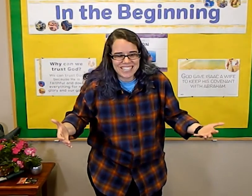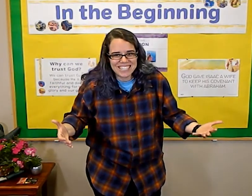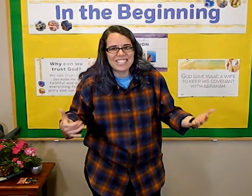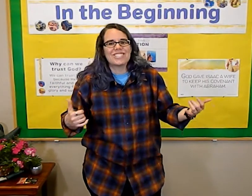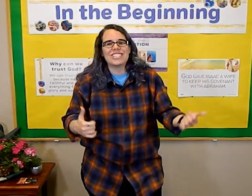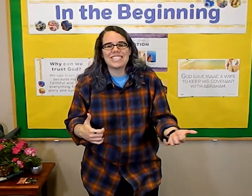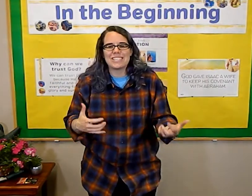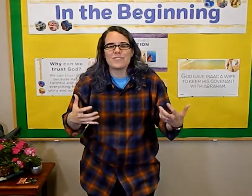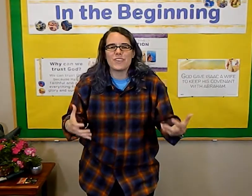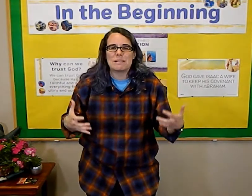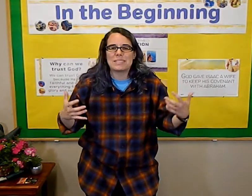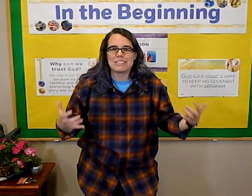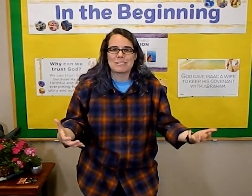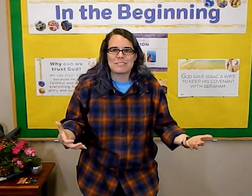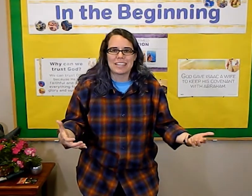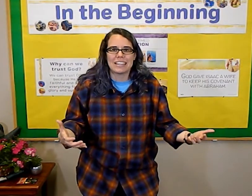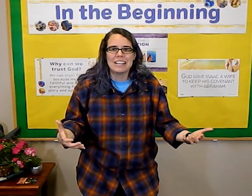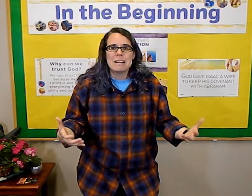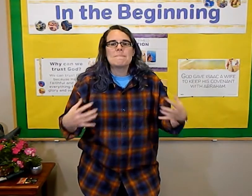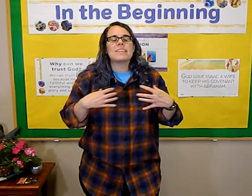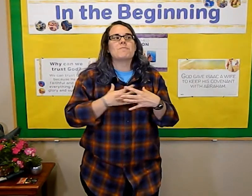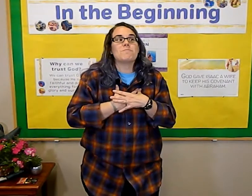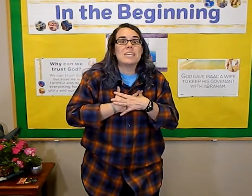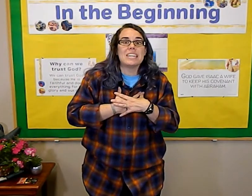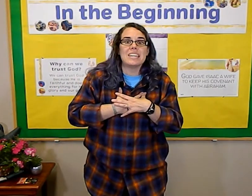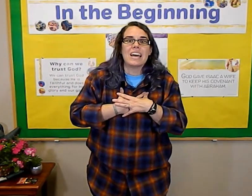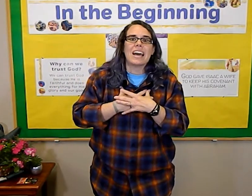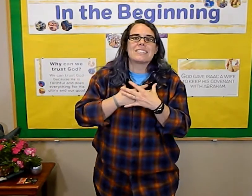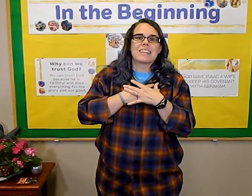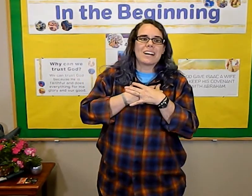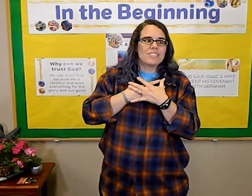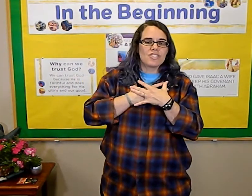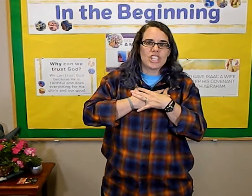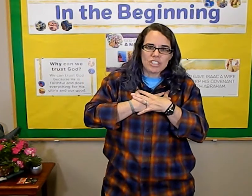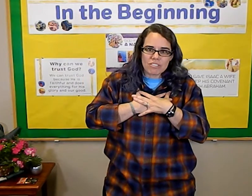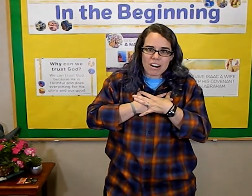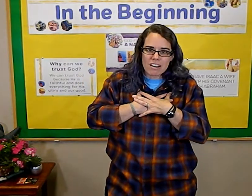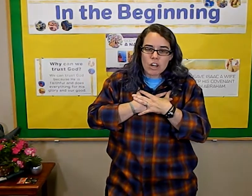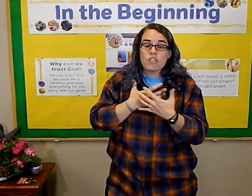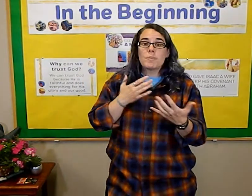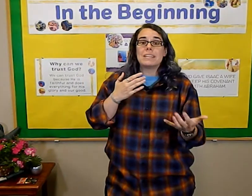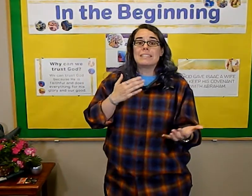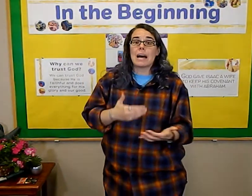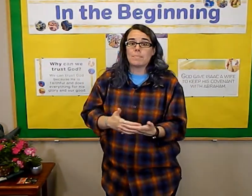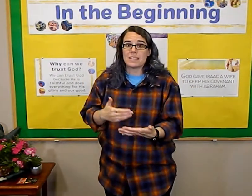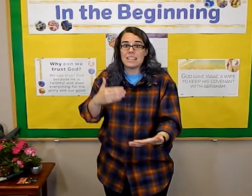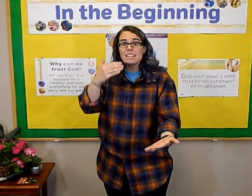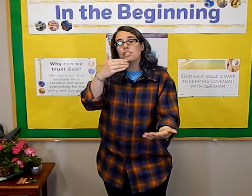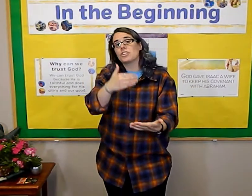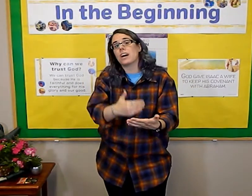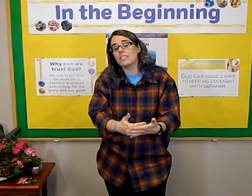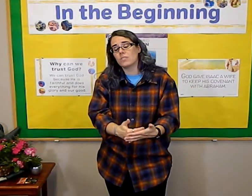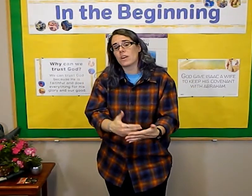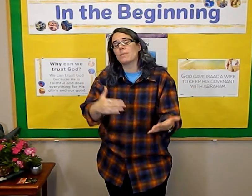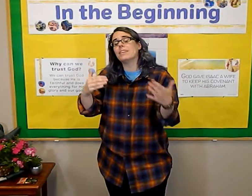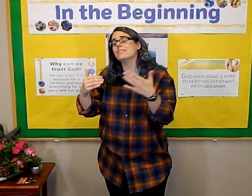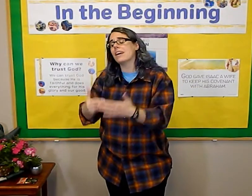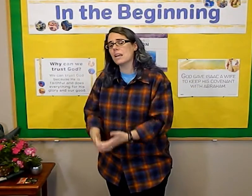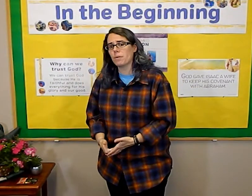is Jesus' family story. And we, as God's children who have been adopted into God's family and into Abraham's